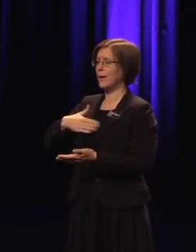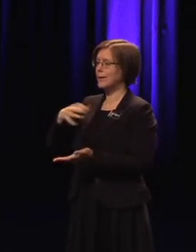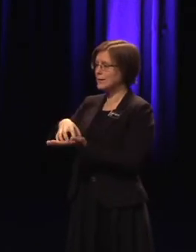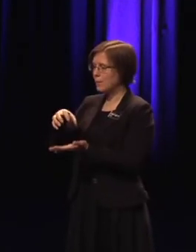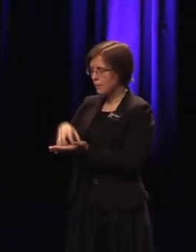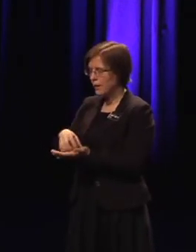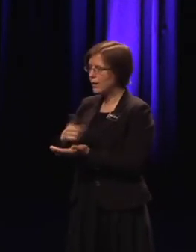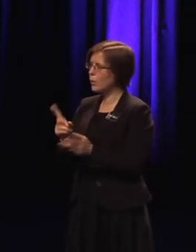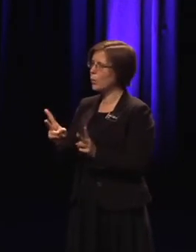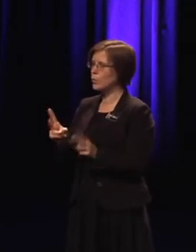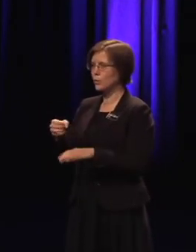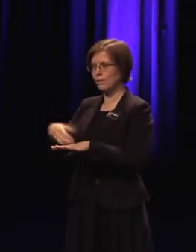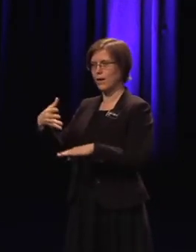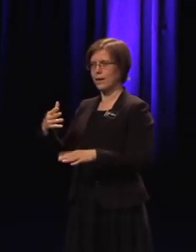dignity.